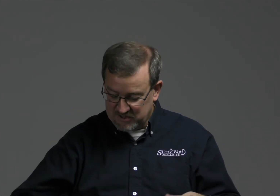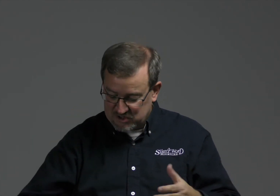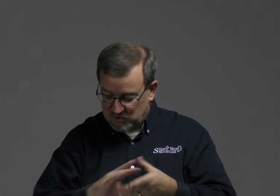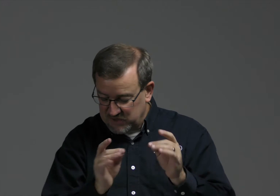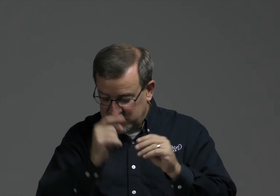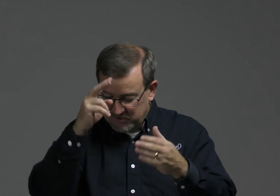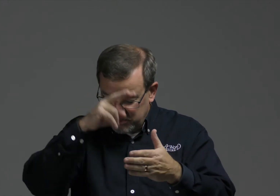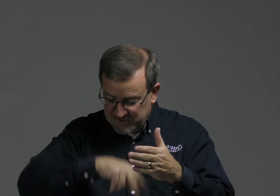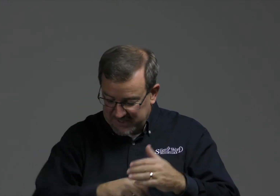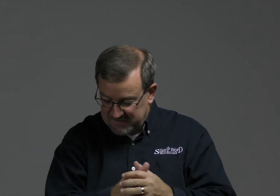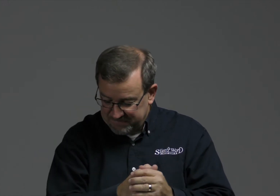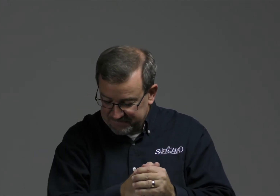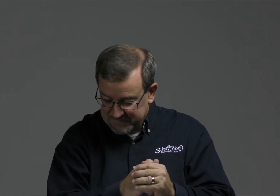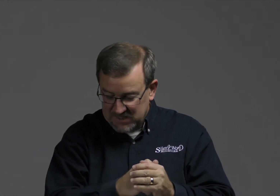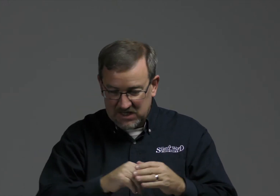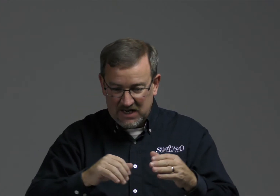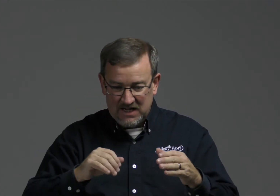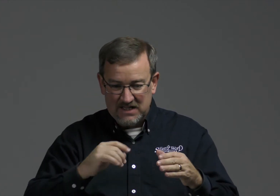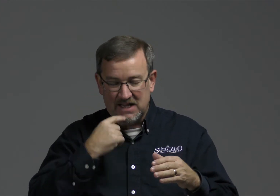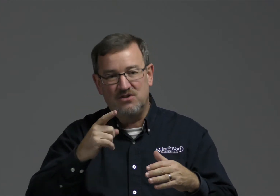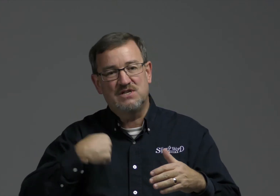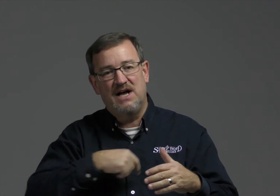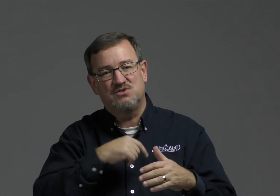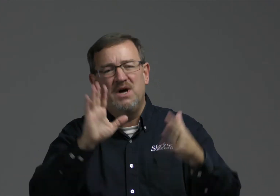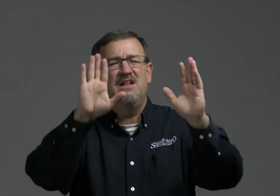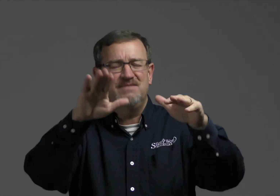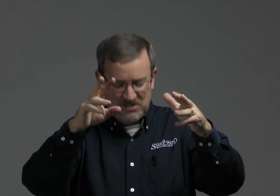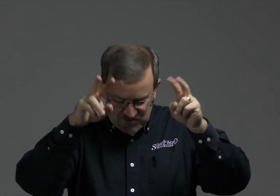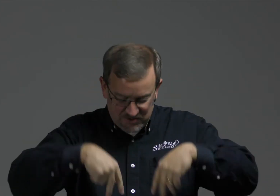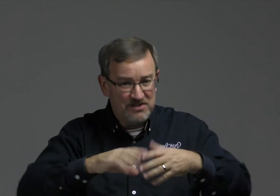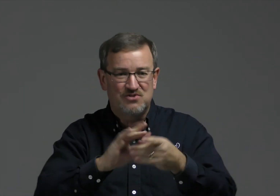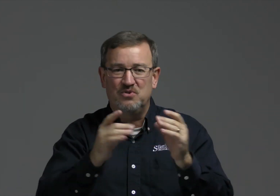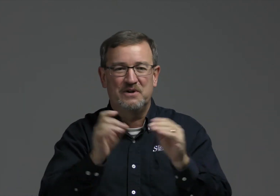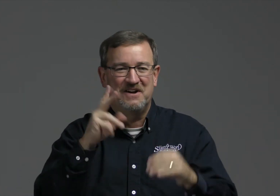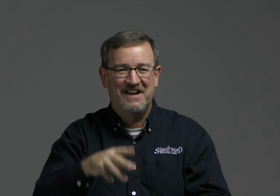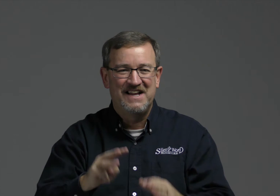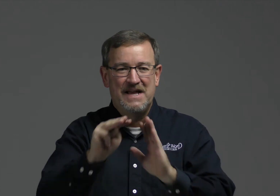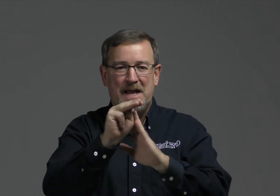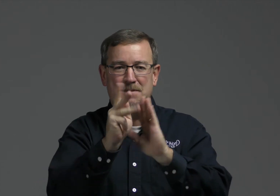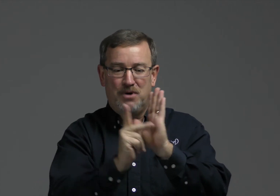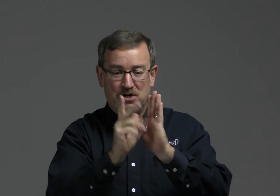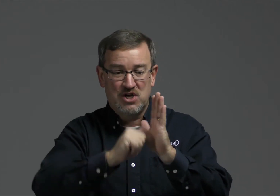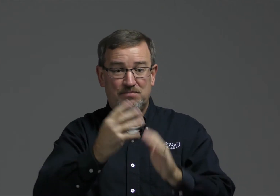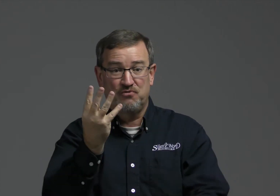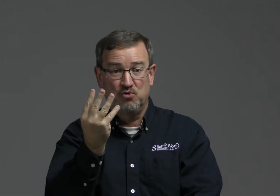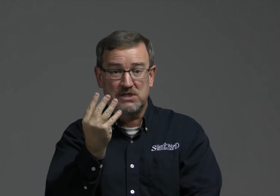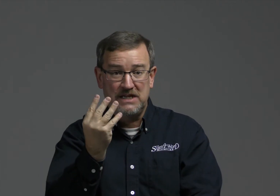Today, the story that we're going to read tells us, well, let's just read the story, all right? In Mark chapter